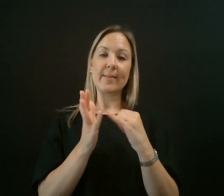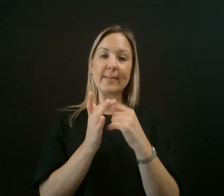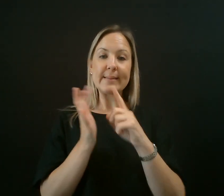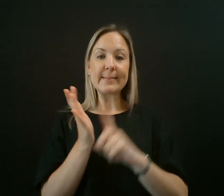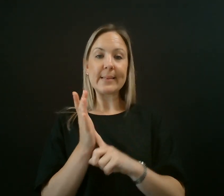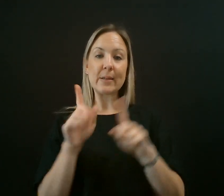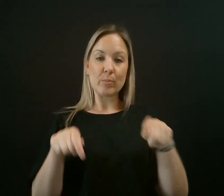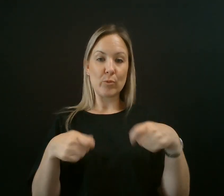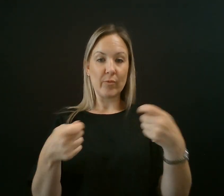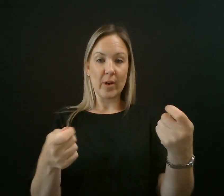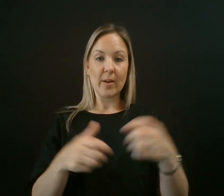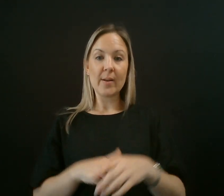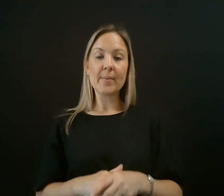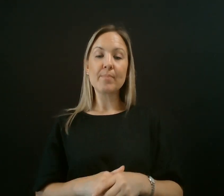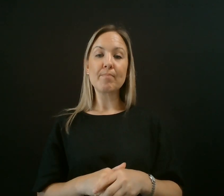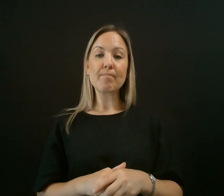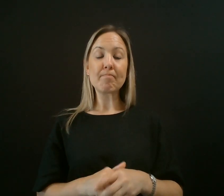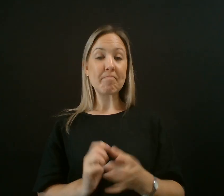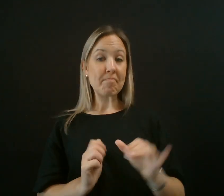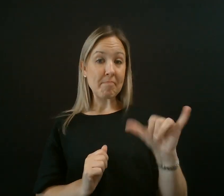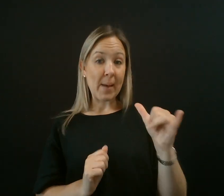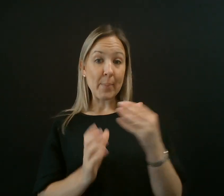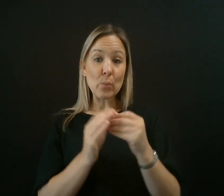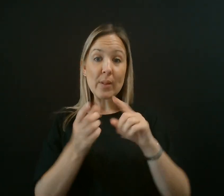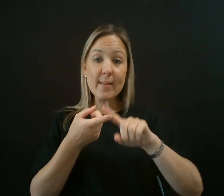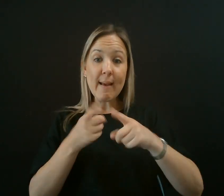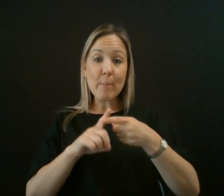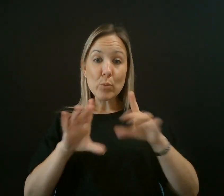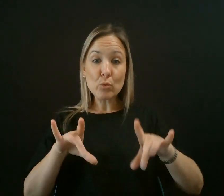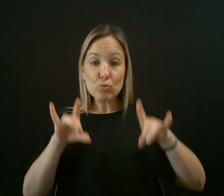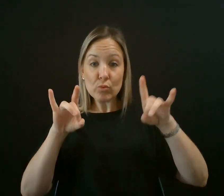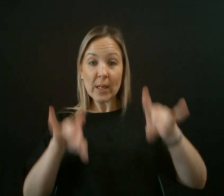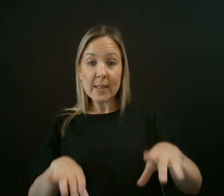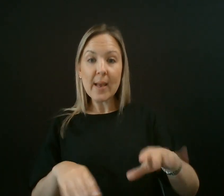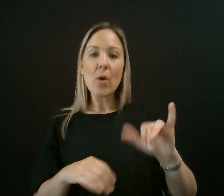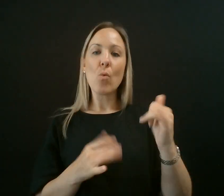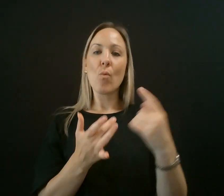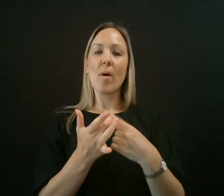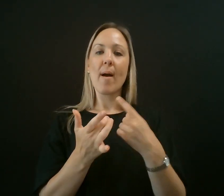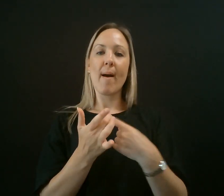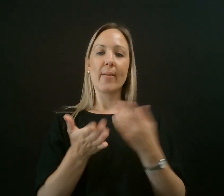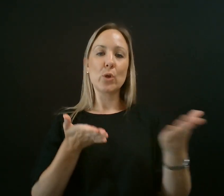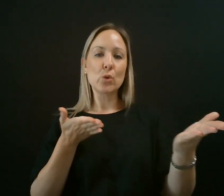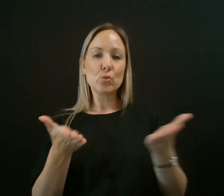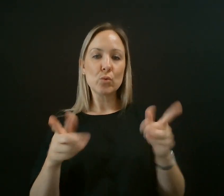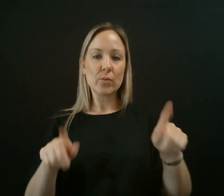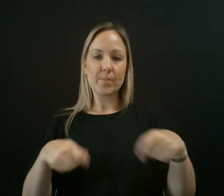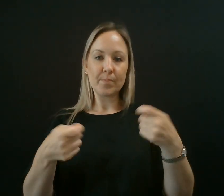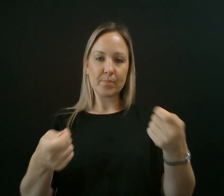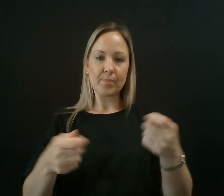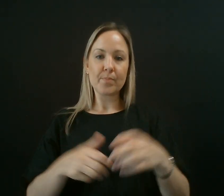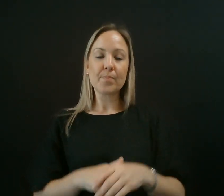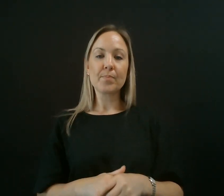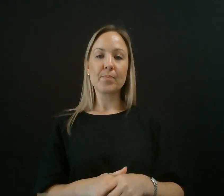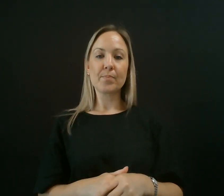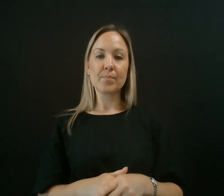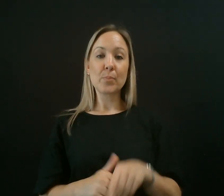provider. This may be with Able Australia or another provider. You can choose your